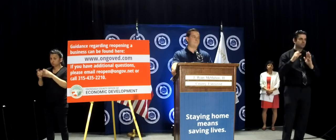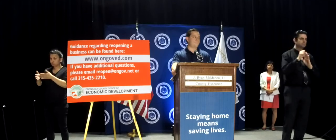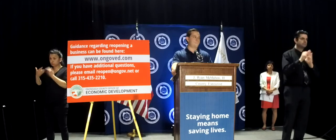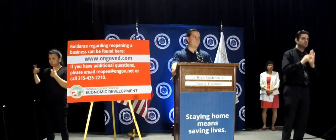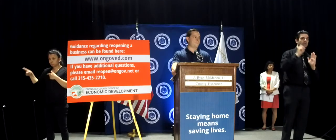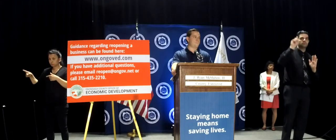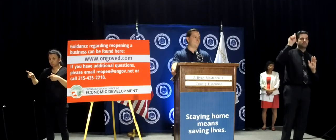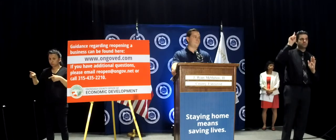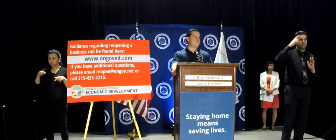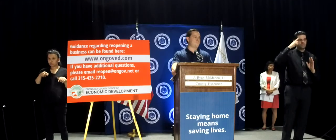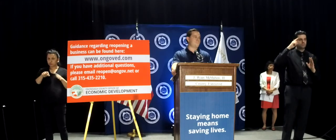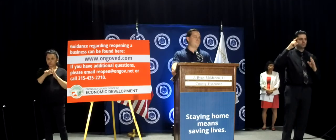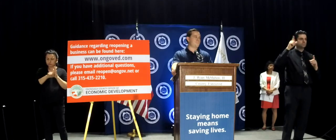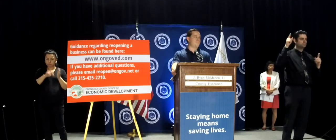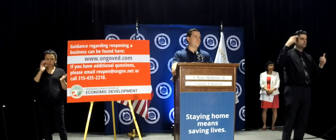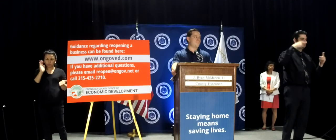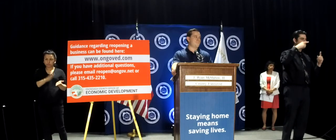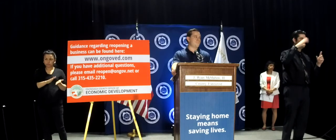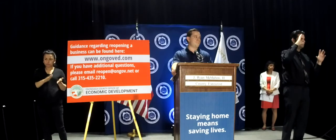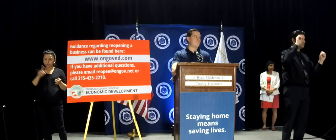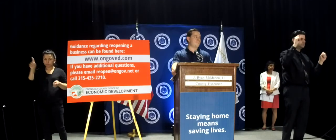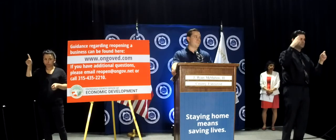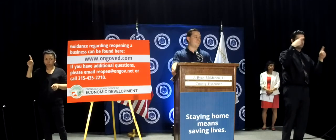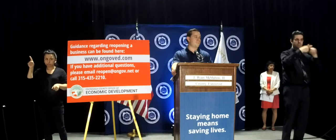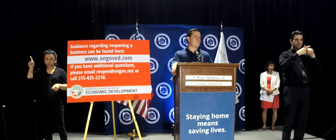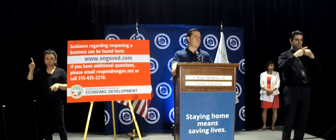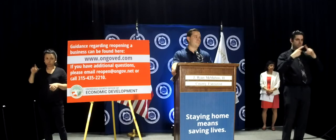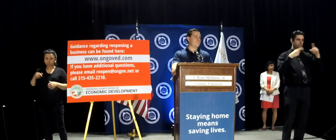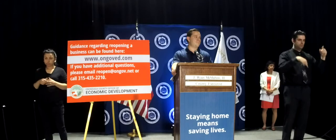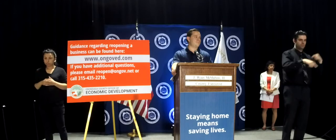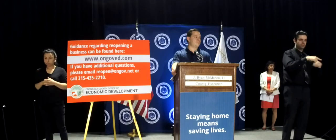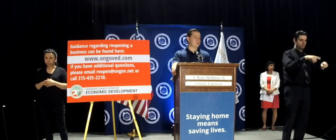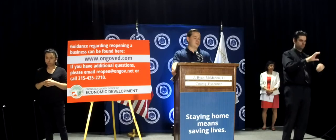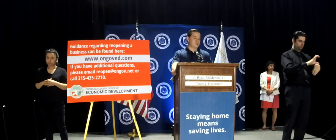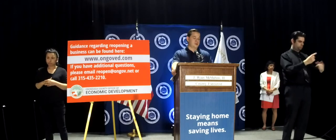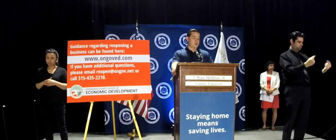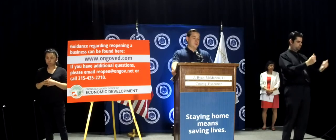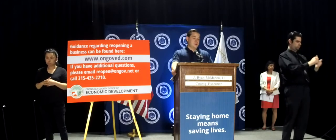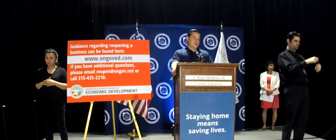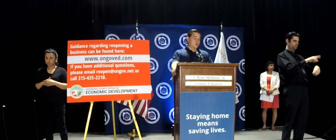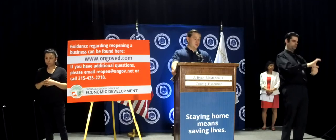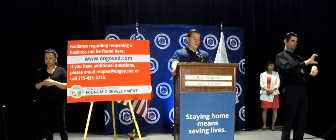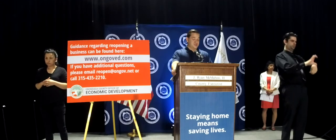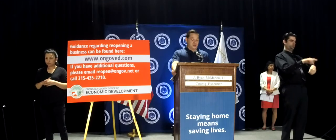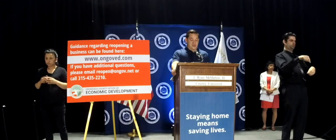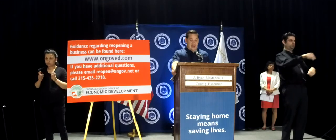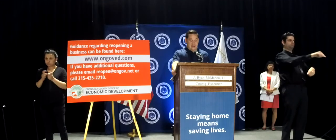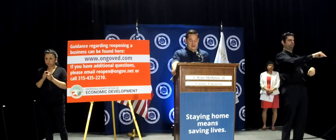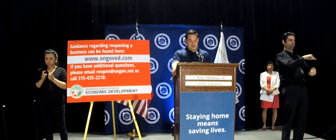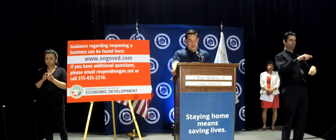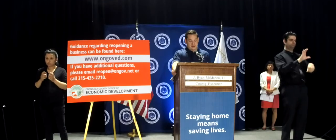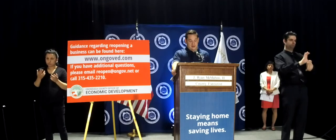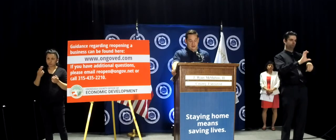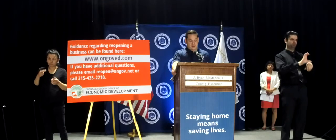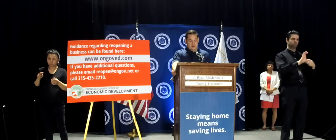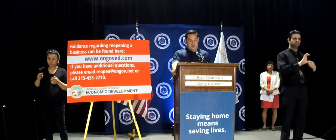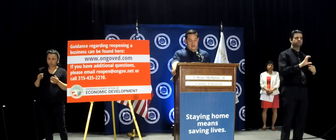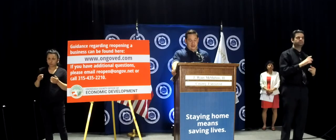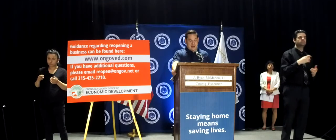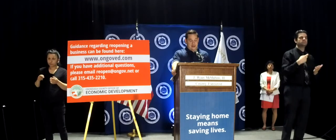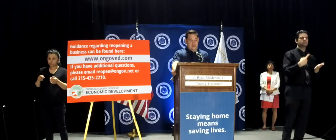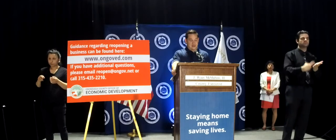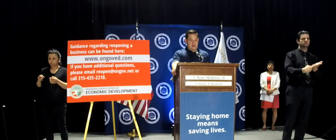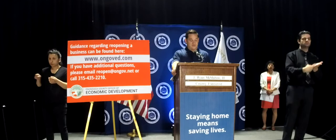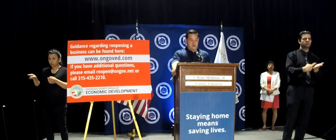you have any update from the state about what to do with these folks who are in the hospital but could? There's not. They